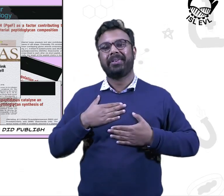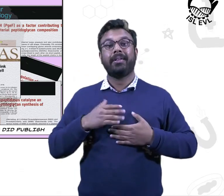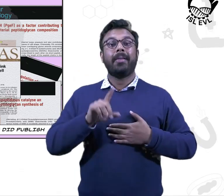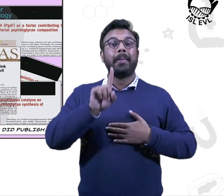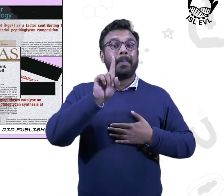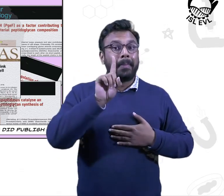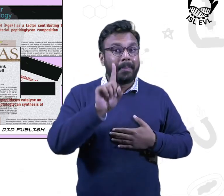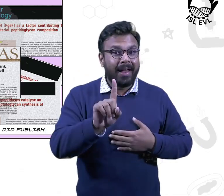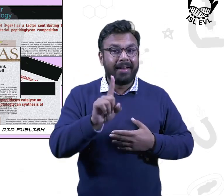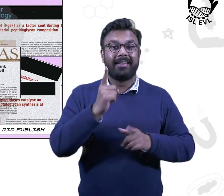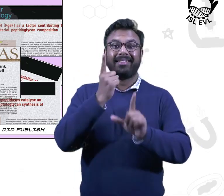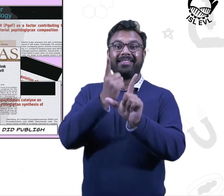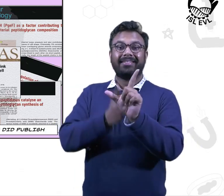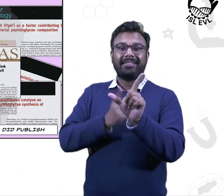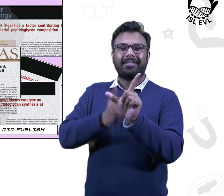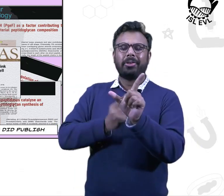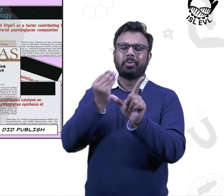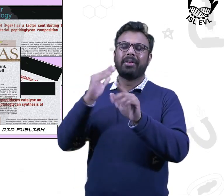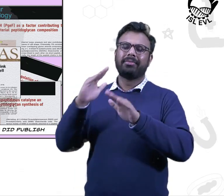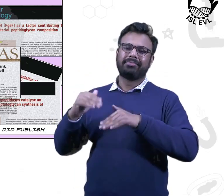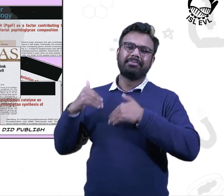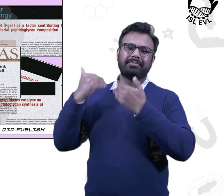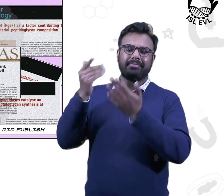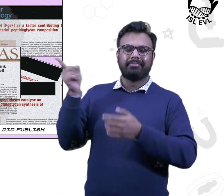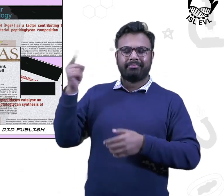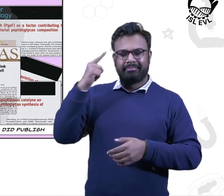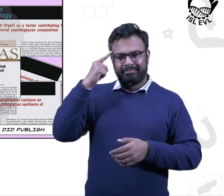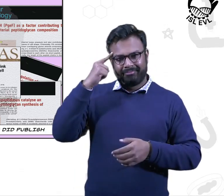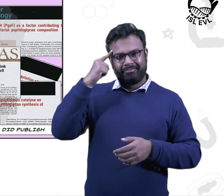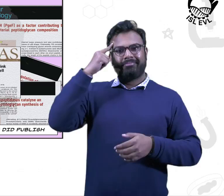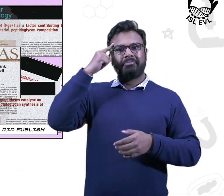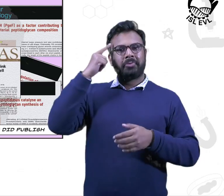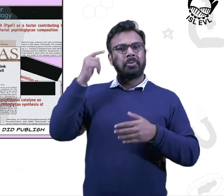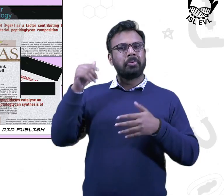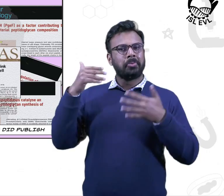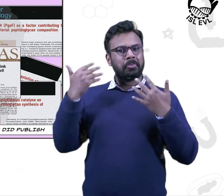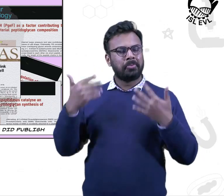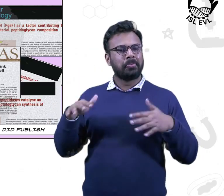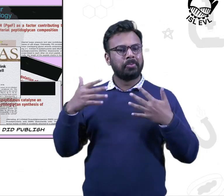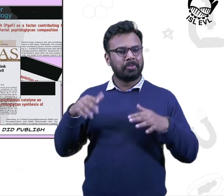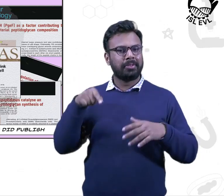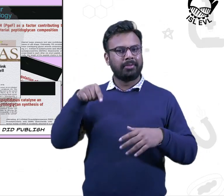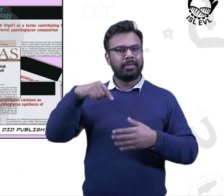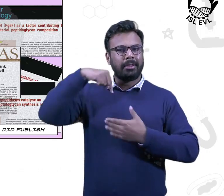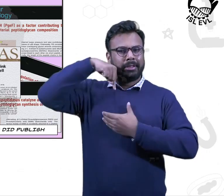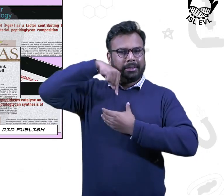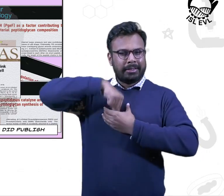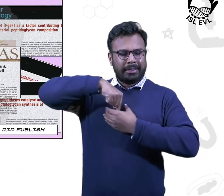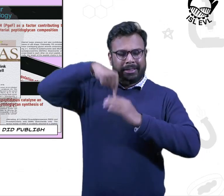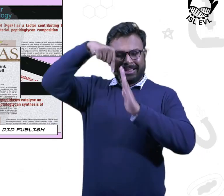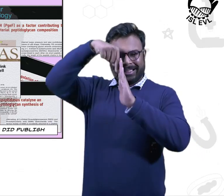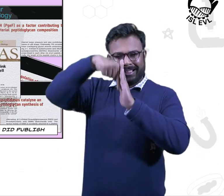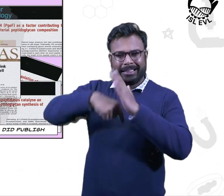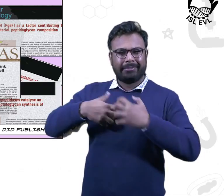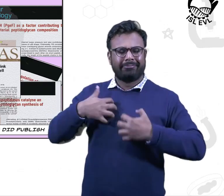However, in a few years, Dr. Manjula started realizing that